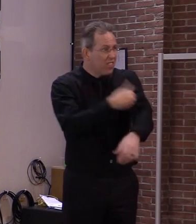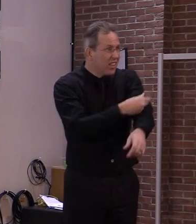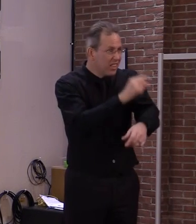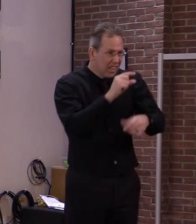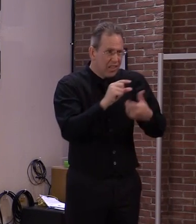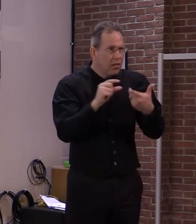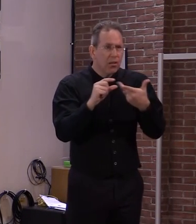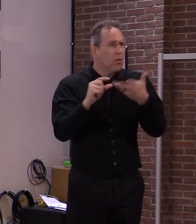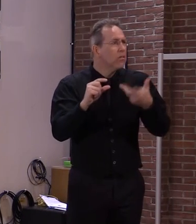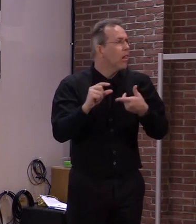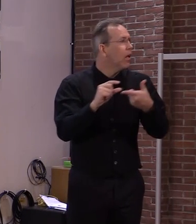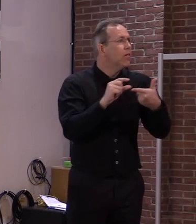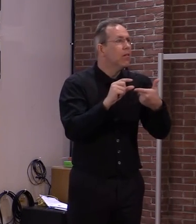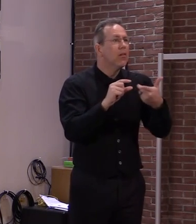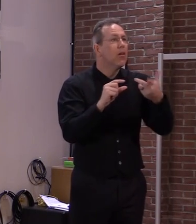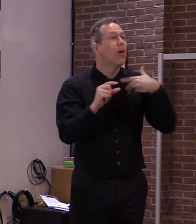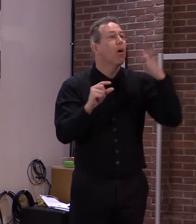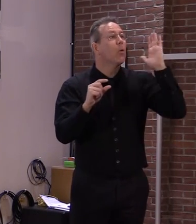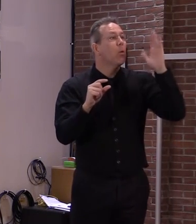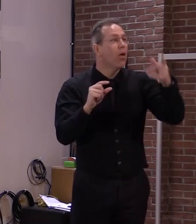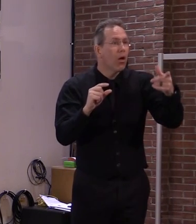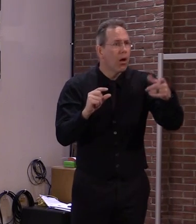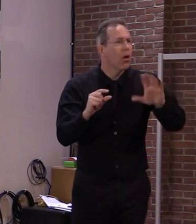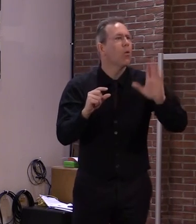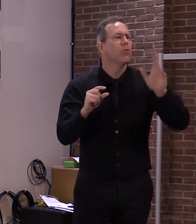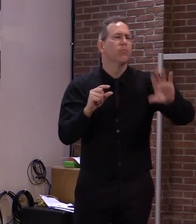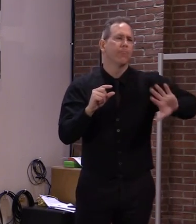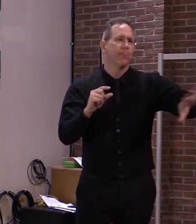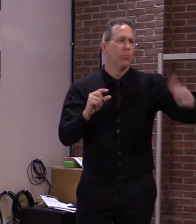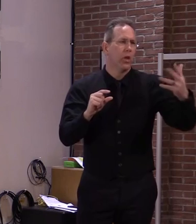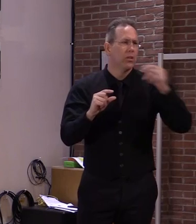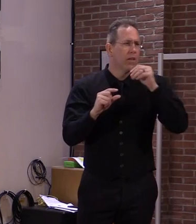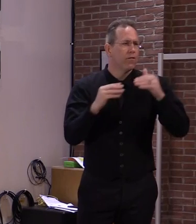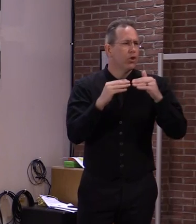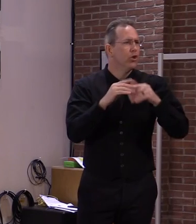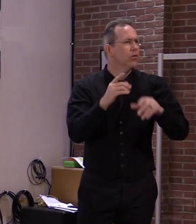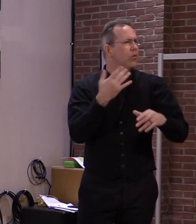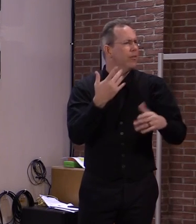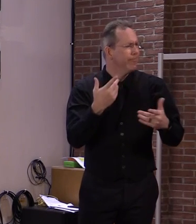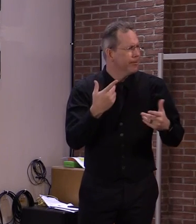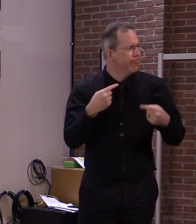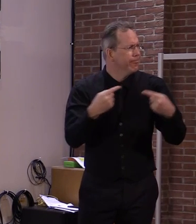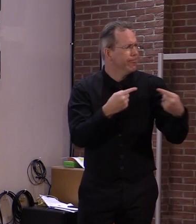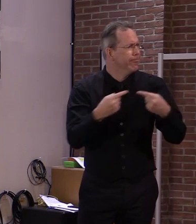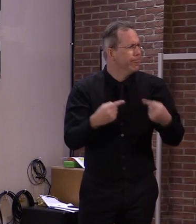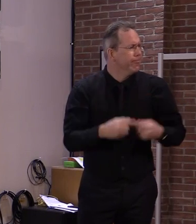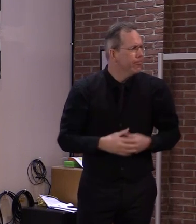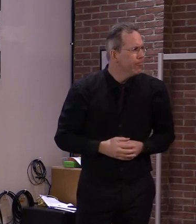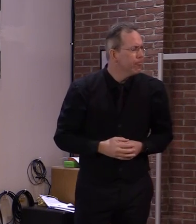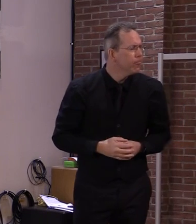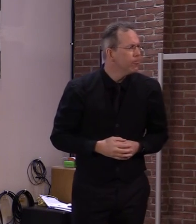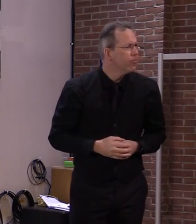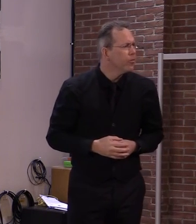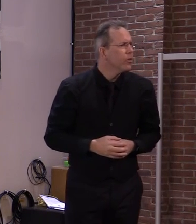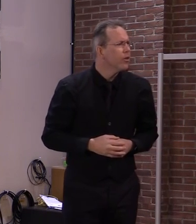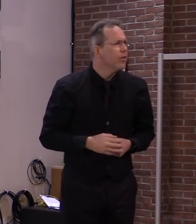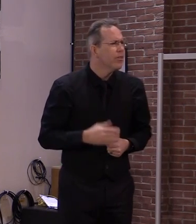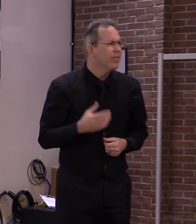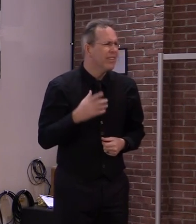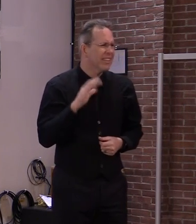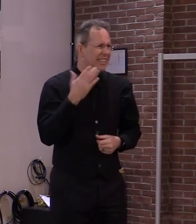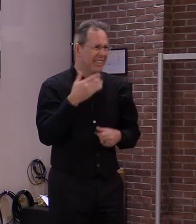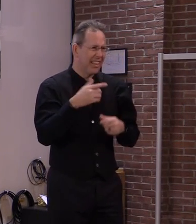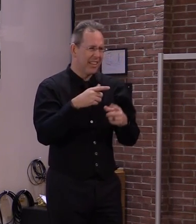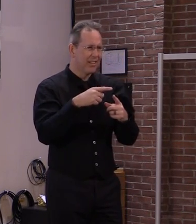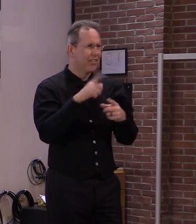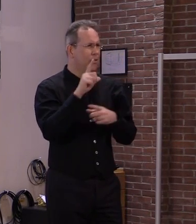down. And the lieutenant may have had to ignore the invitation for fear